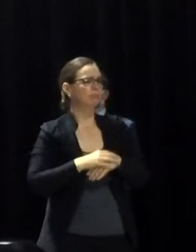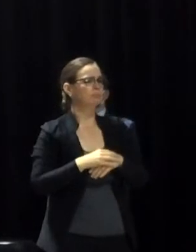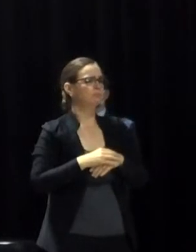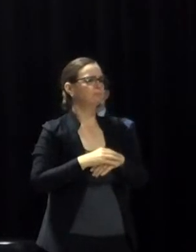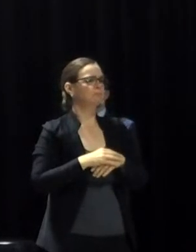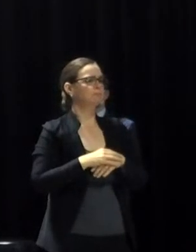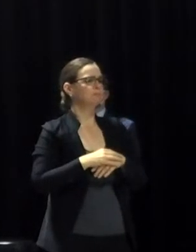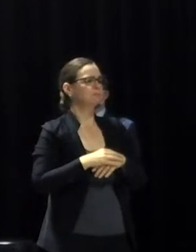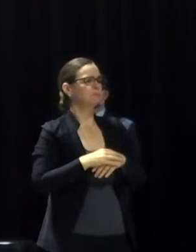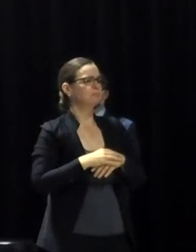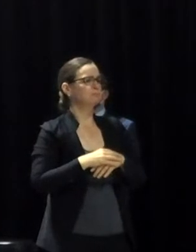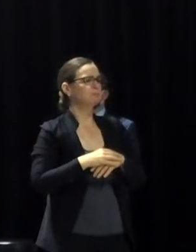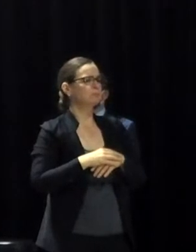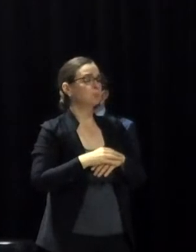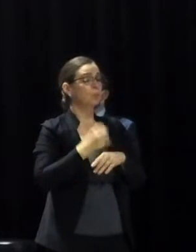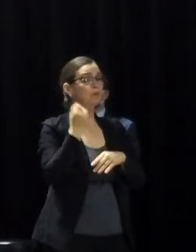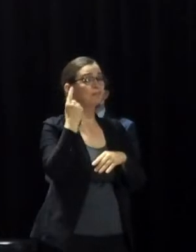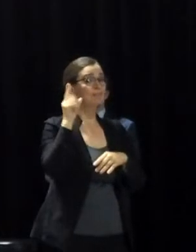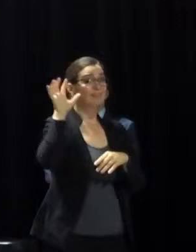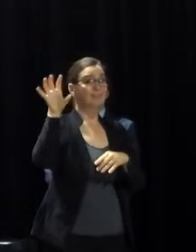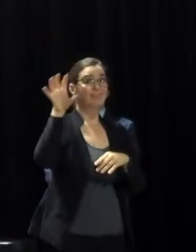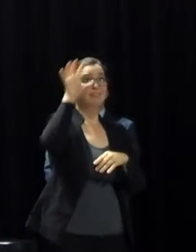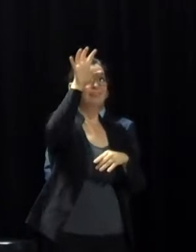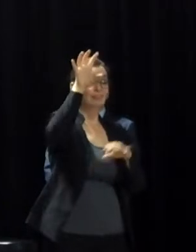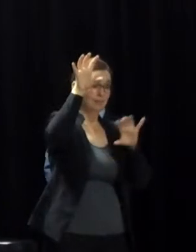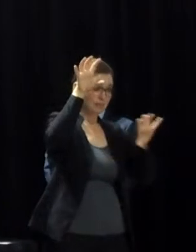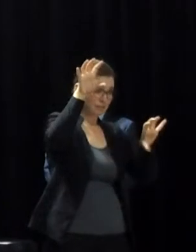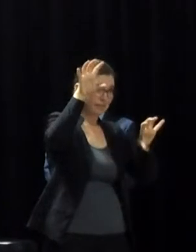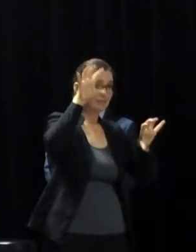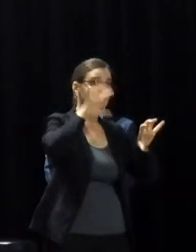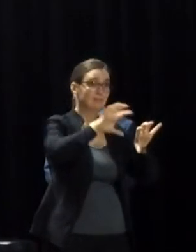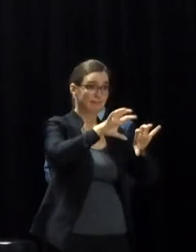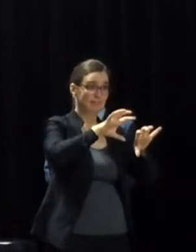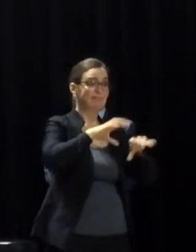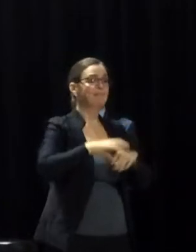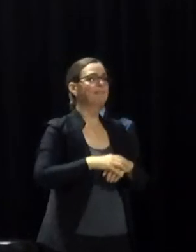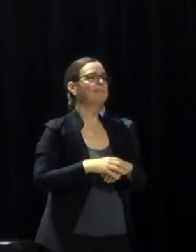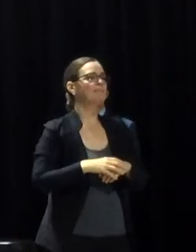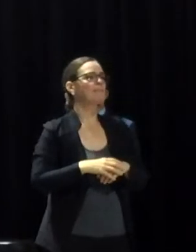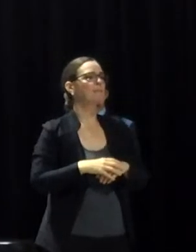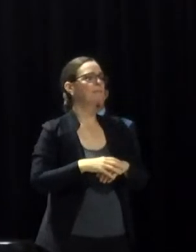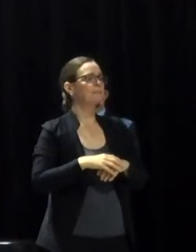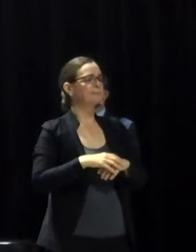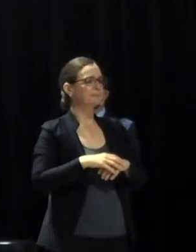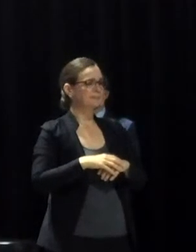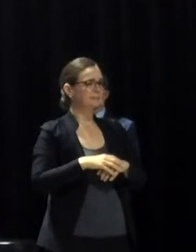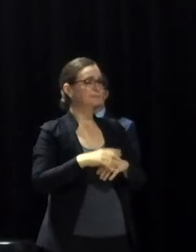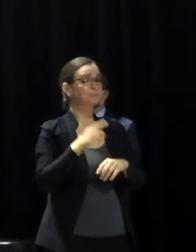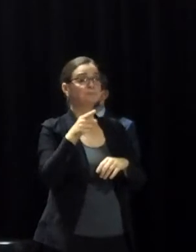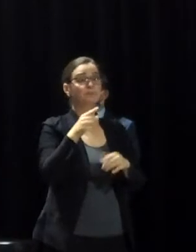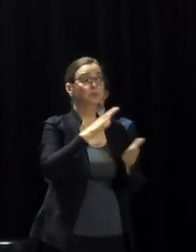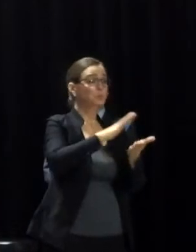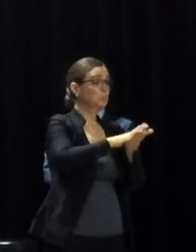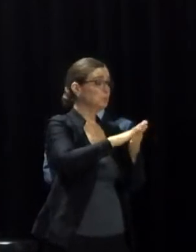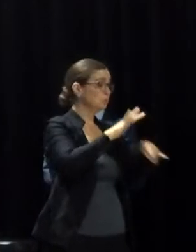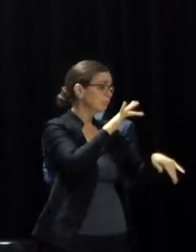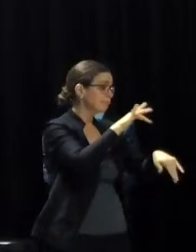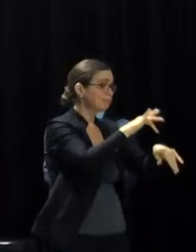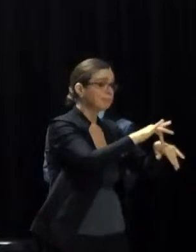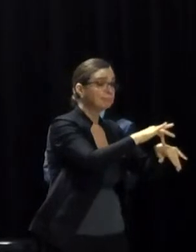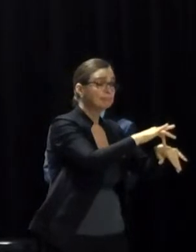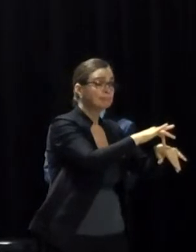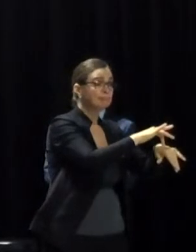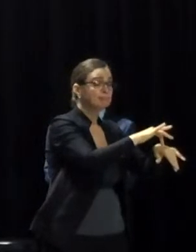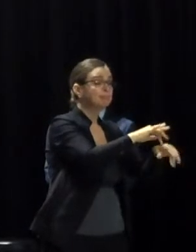another one, then connecting with the educational institution, then having people go back to their own homes,